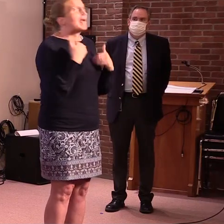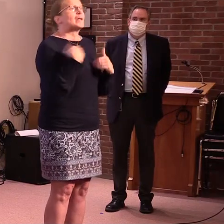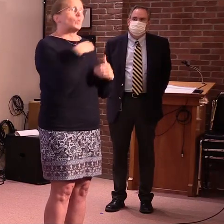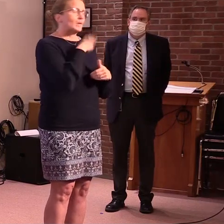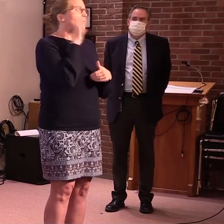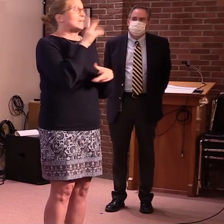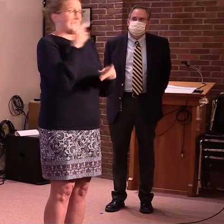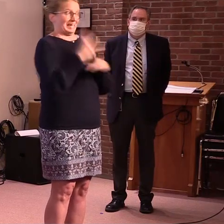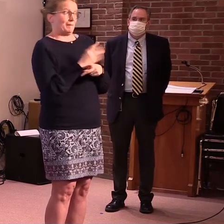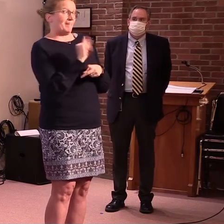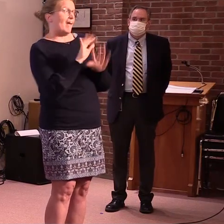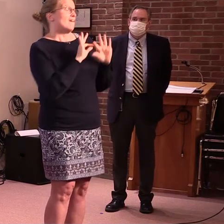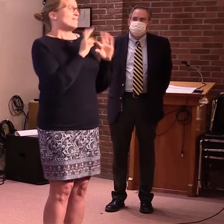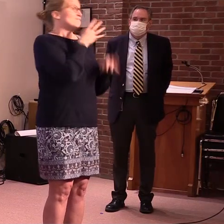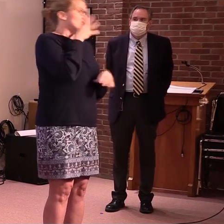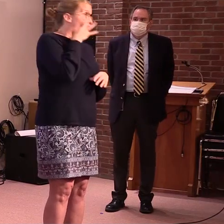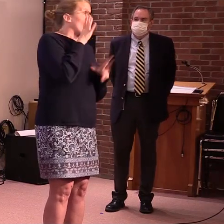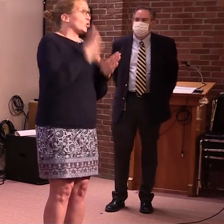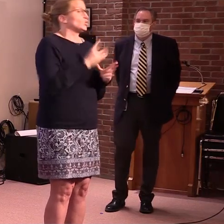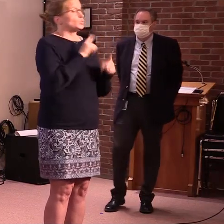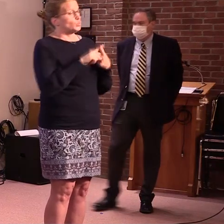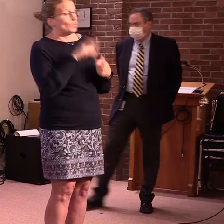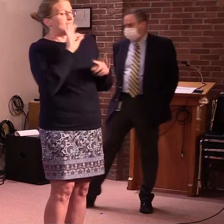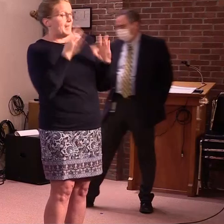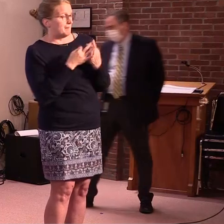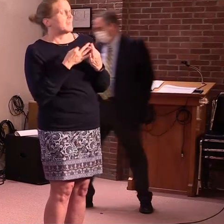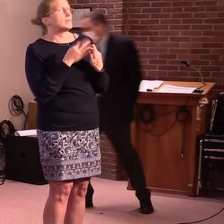Family food program as we're moving forward. So thank you.